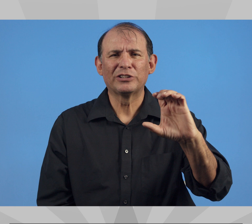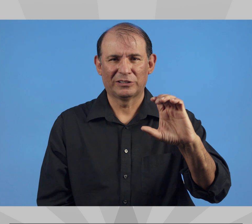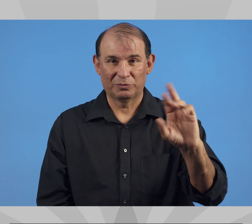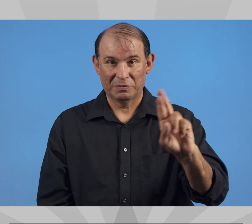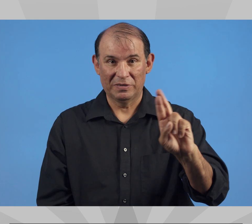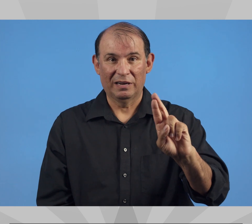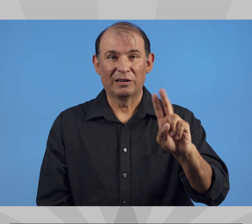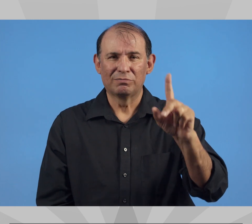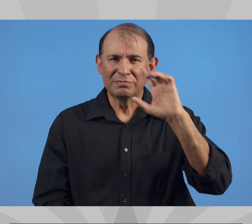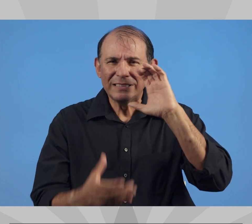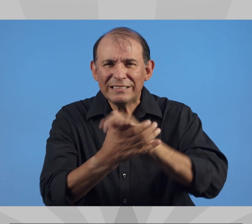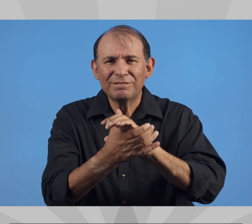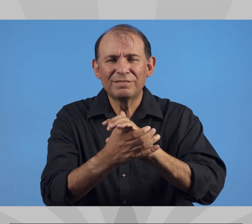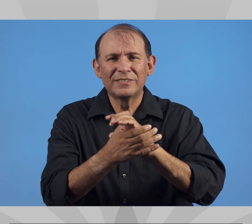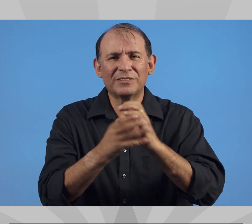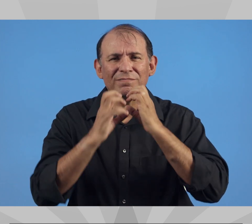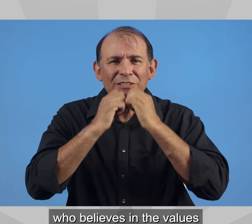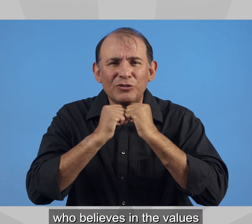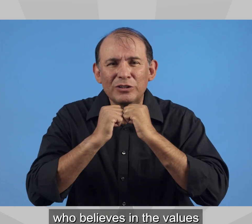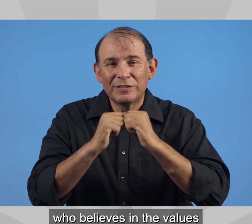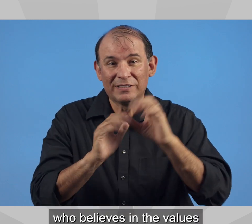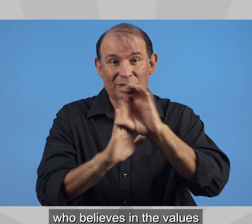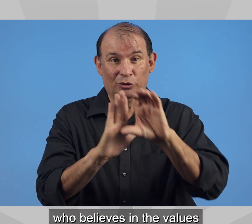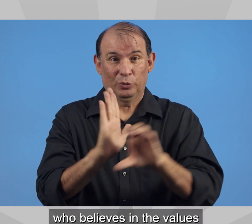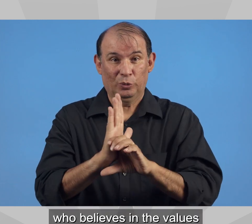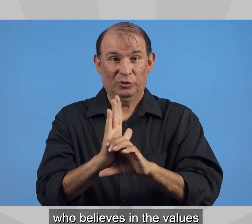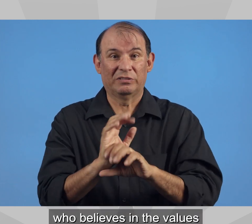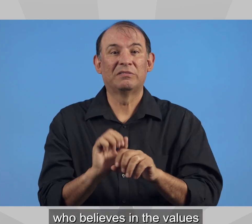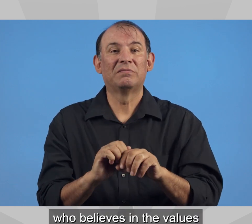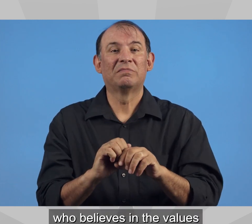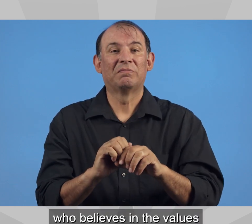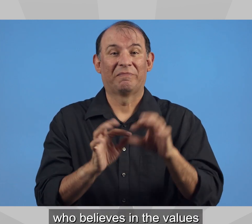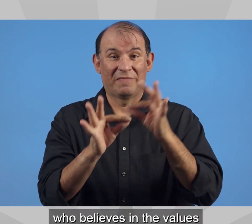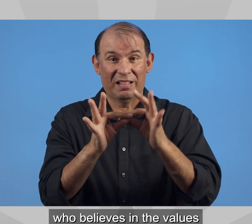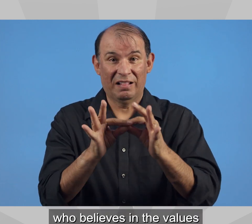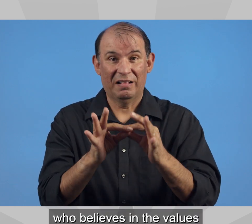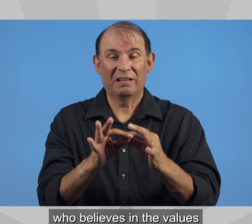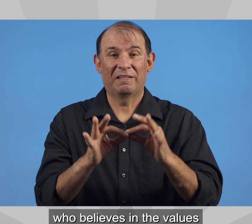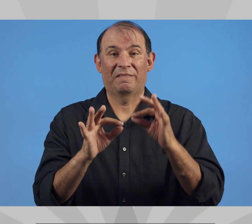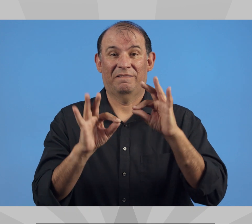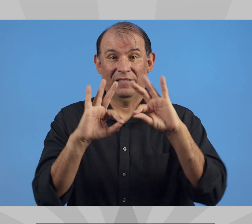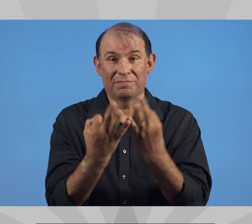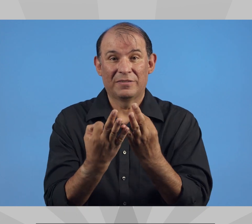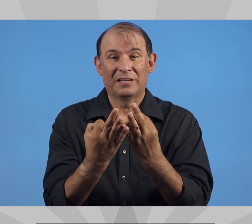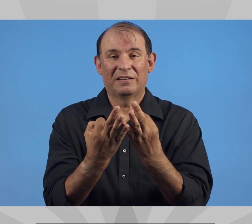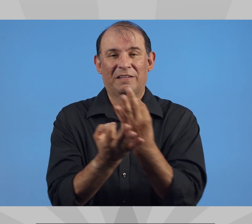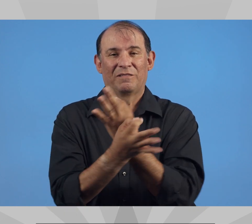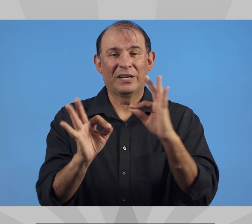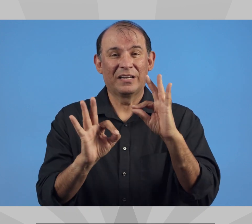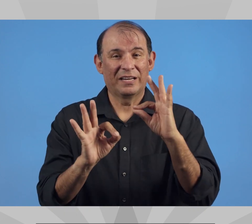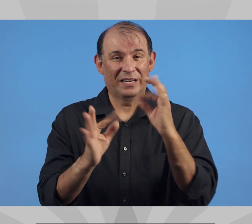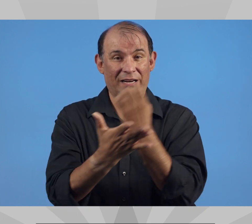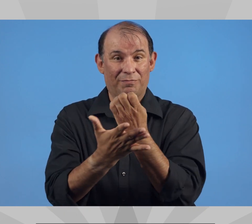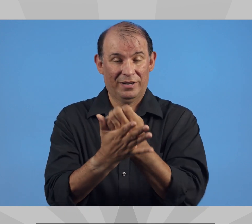Neal Carter is a conservative Republican who believes in the values of the Constitution: faith,